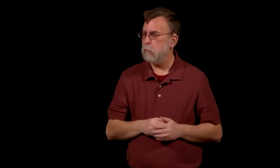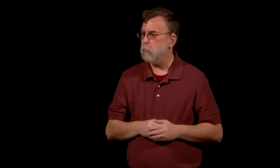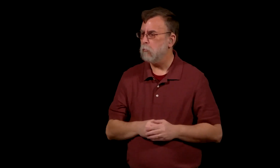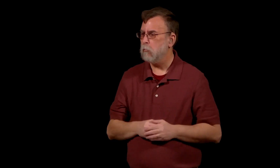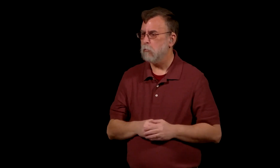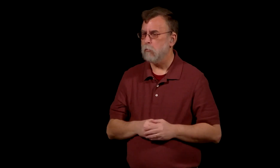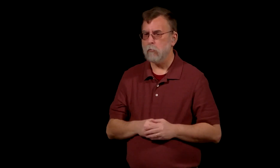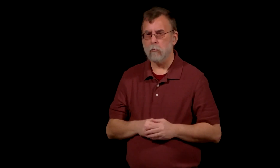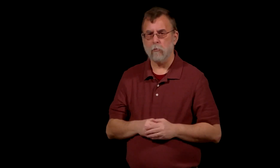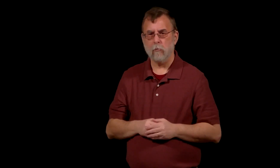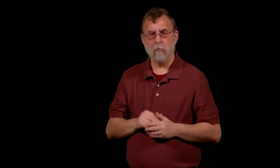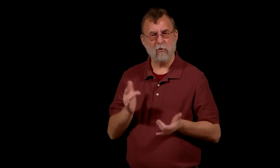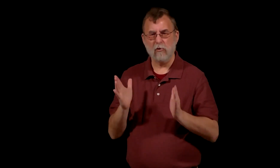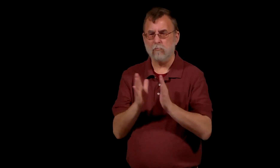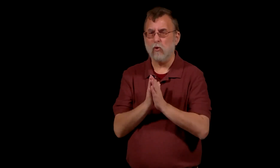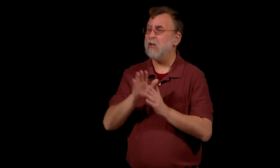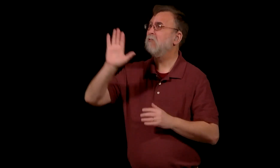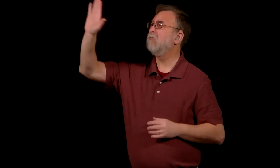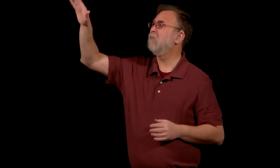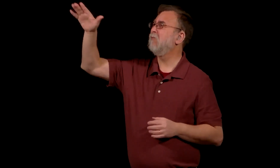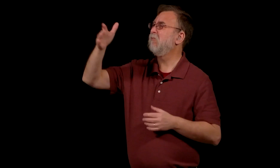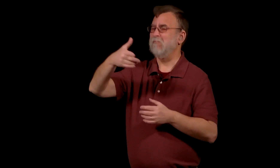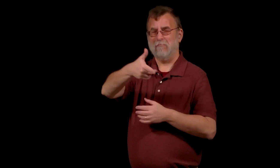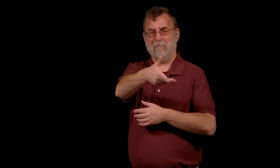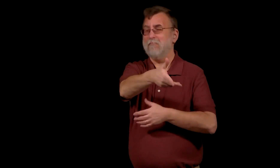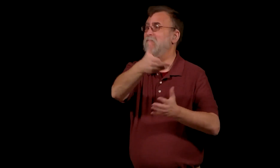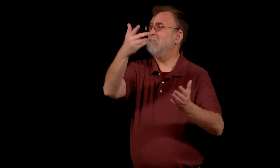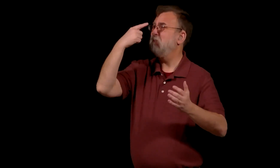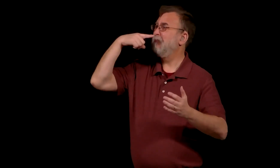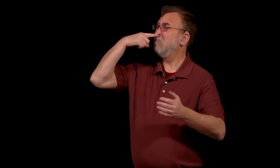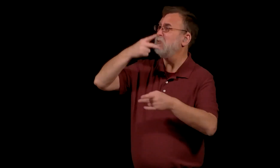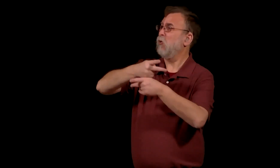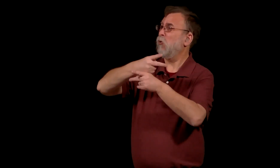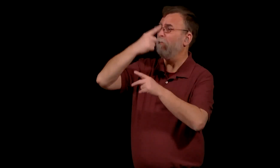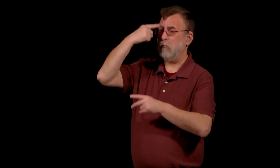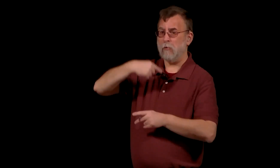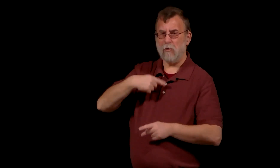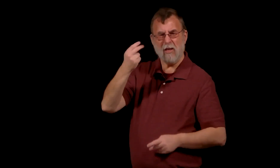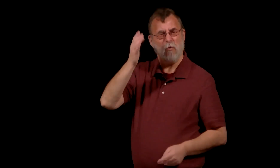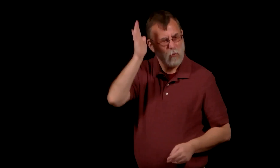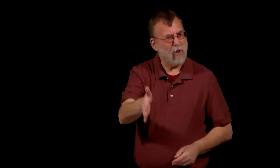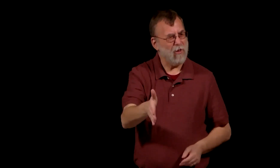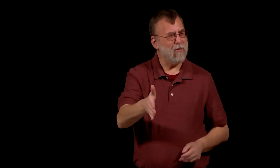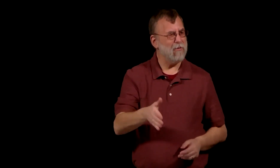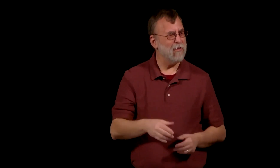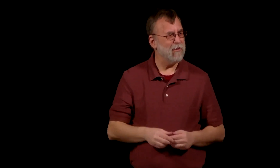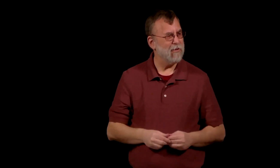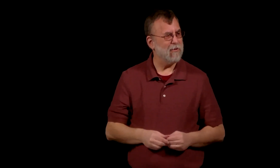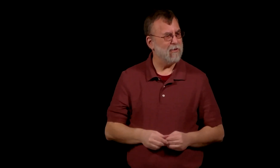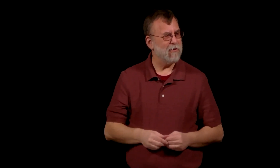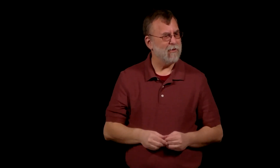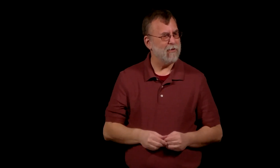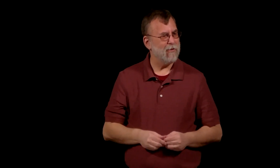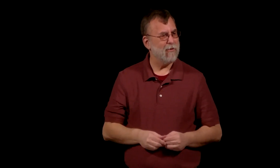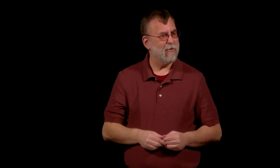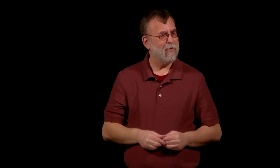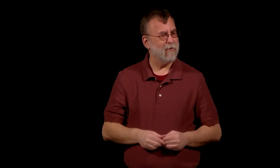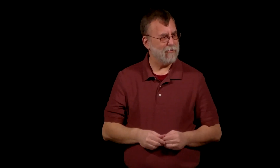know that God will take care of that person. We pray to God, do you mind taking care of this person for me? God